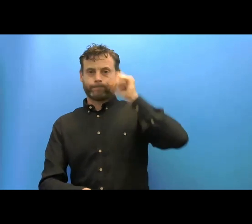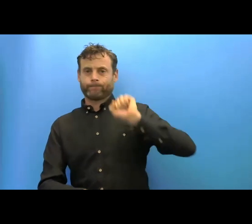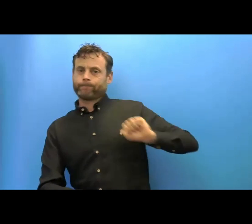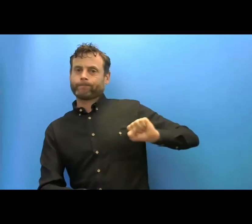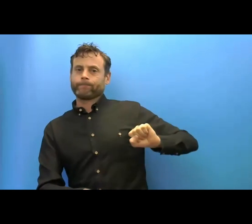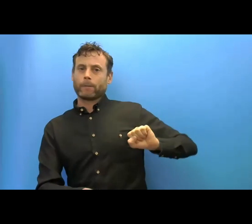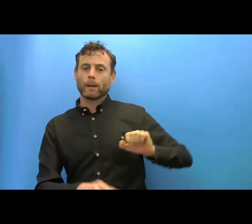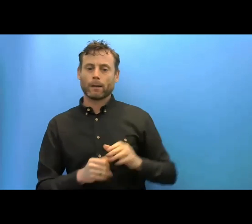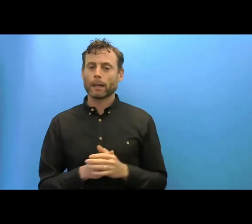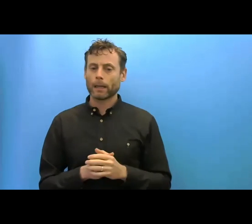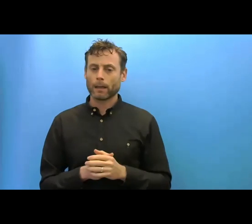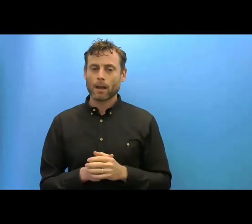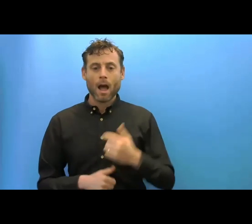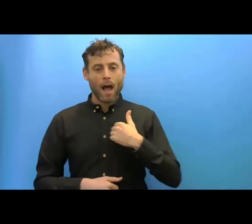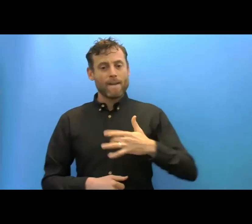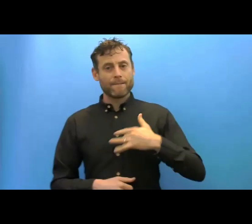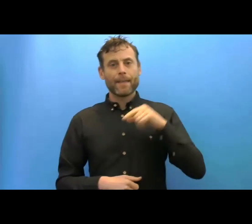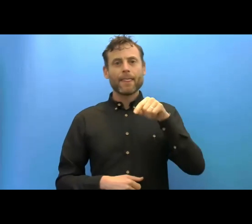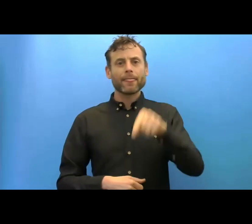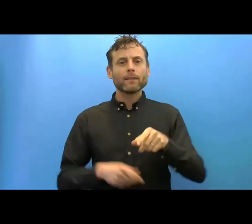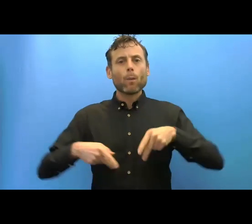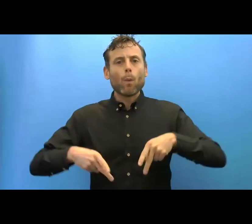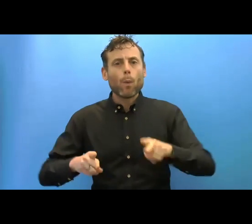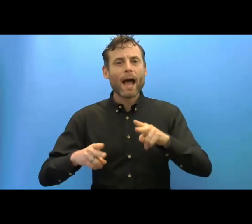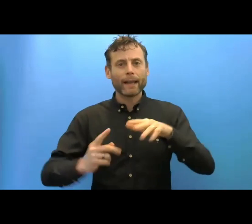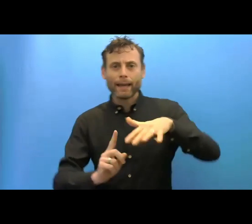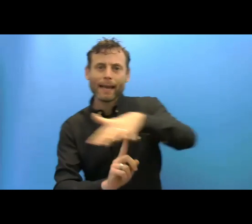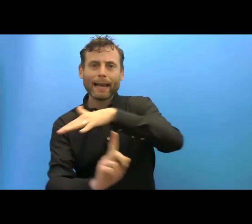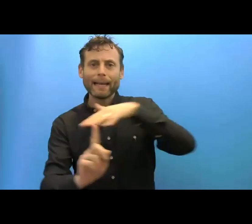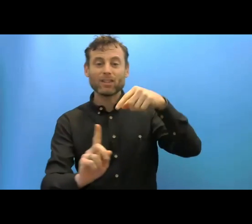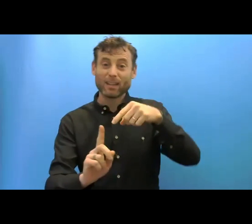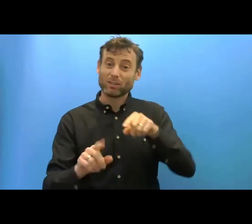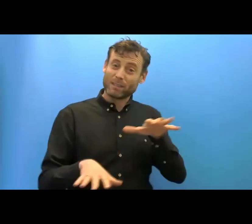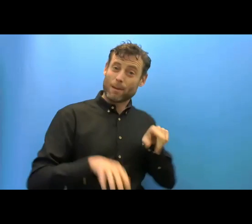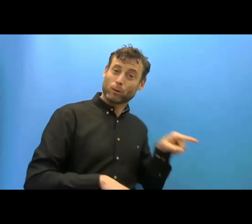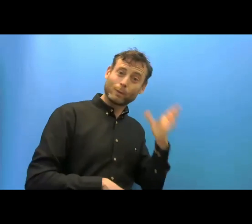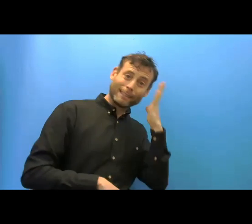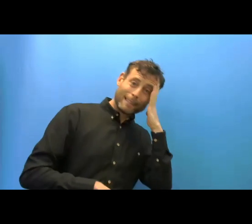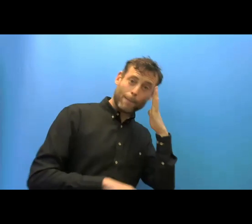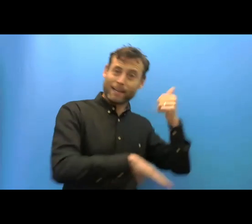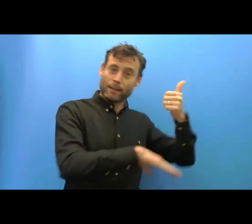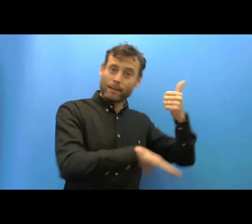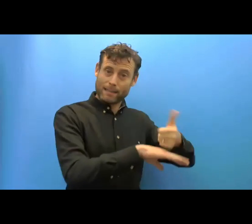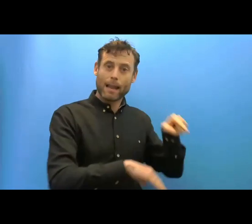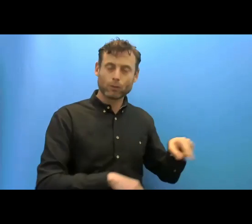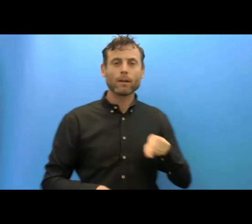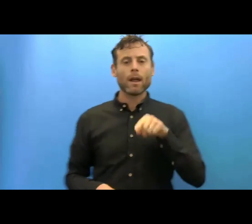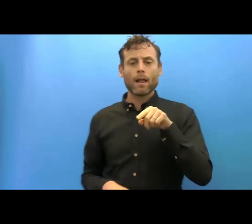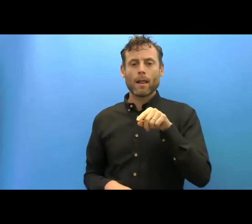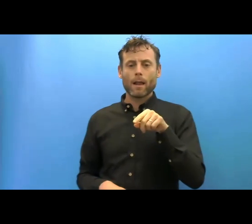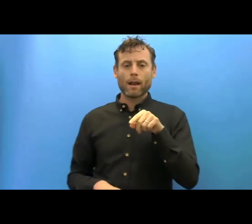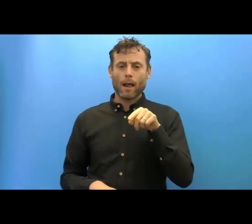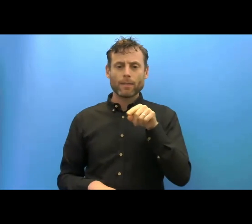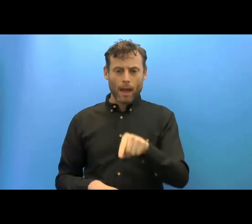think this type of installation, that sleeping installation, has not been done before, particularly talking